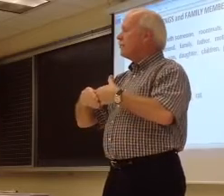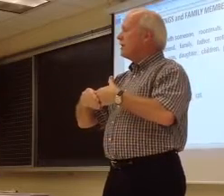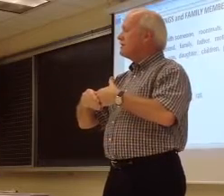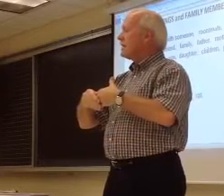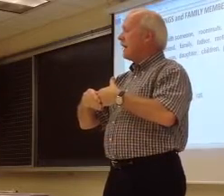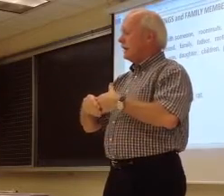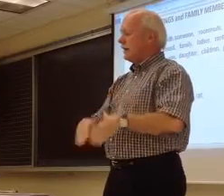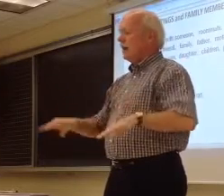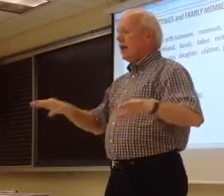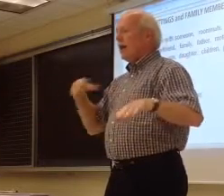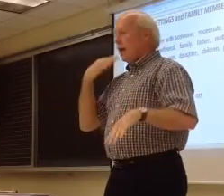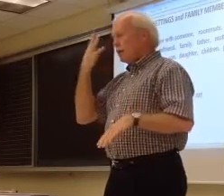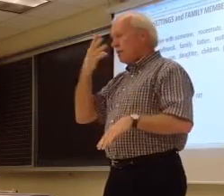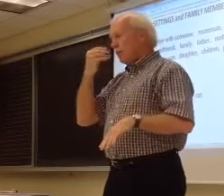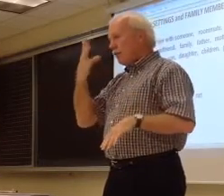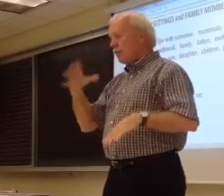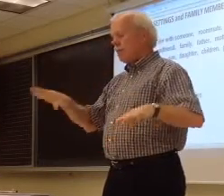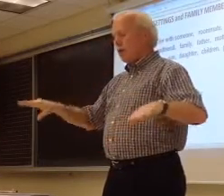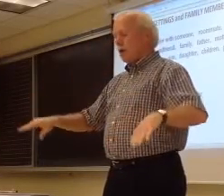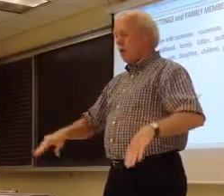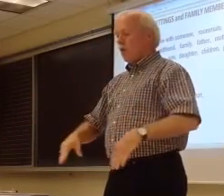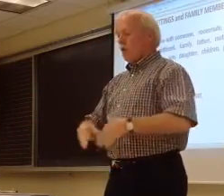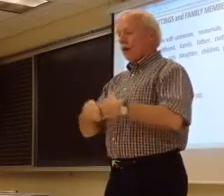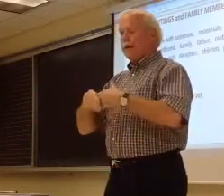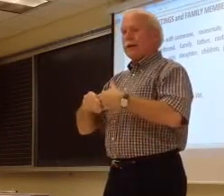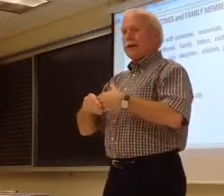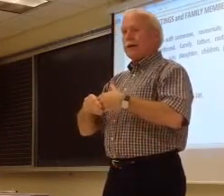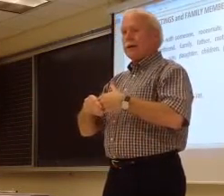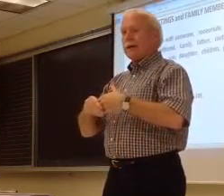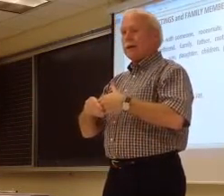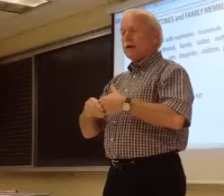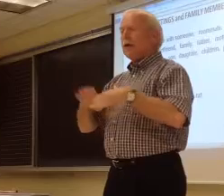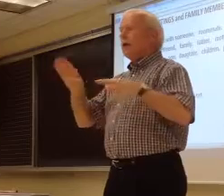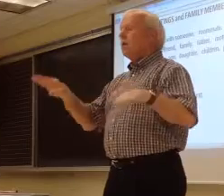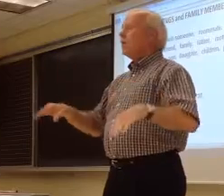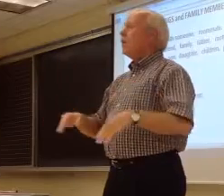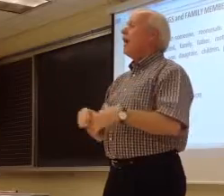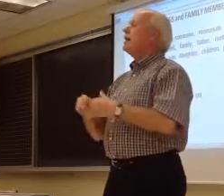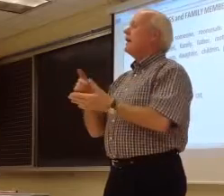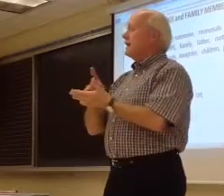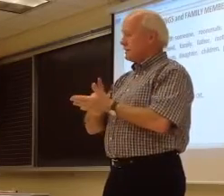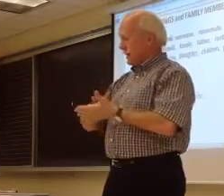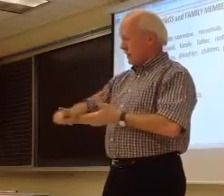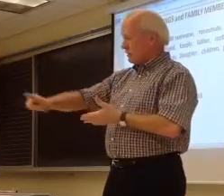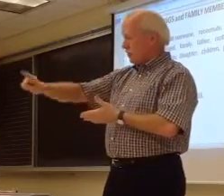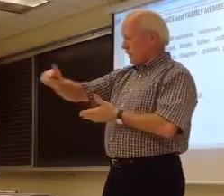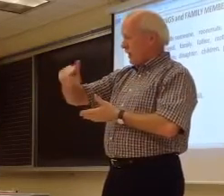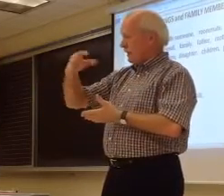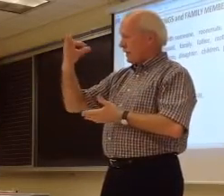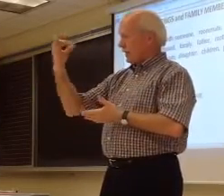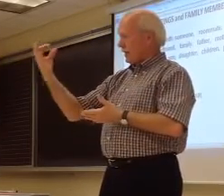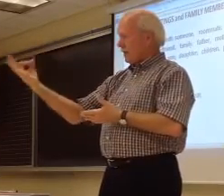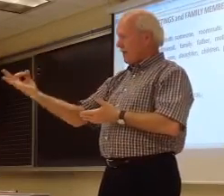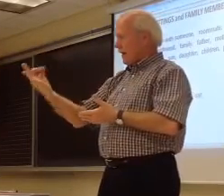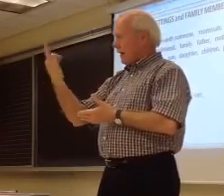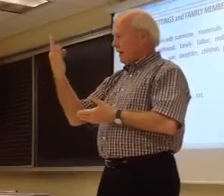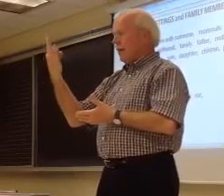pretty sign. It was a beautiful wedding. The wedding is next week,